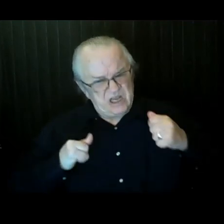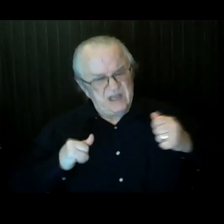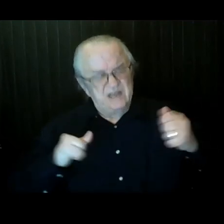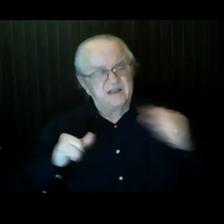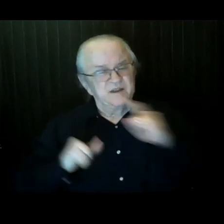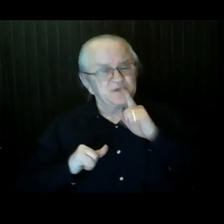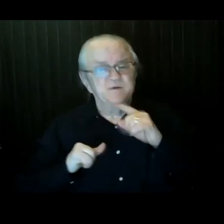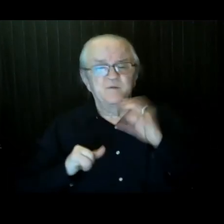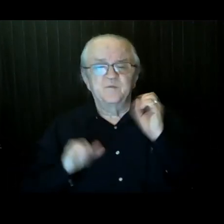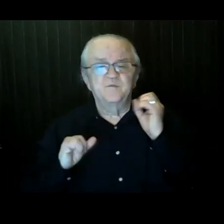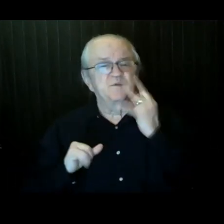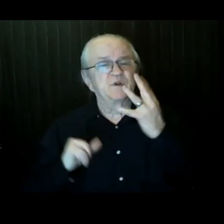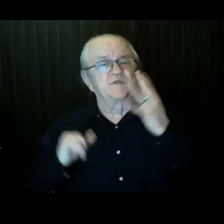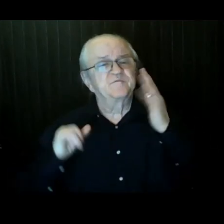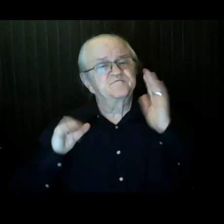ride.